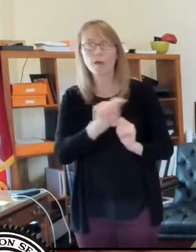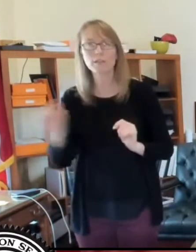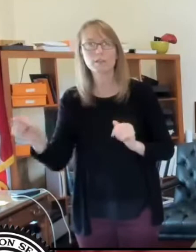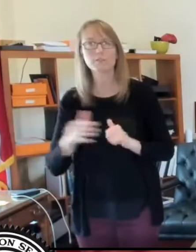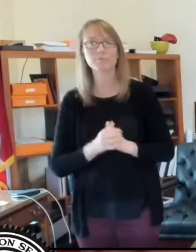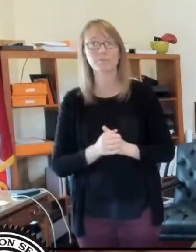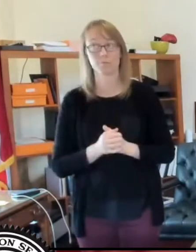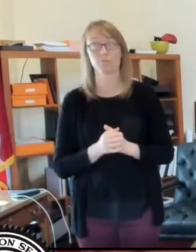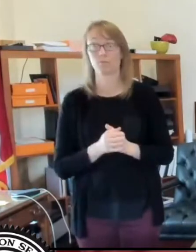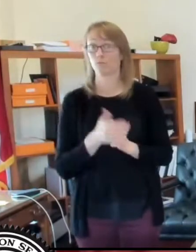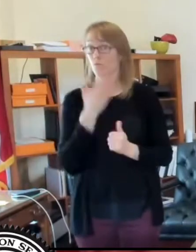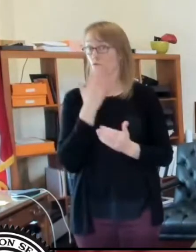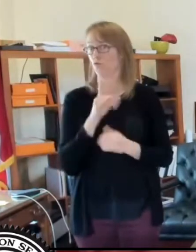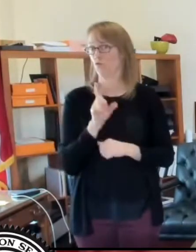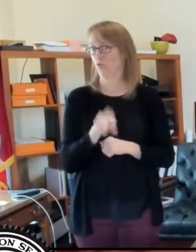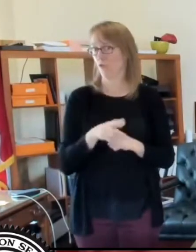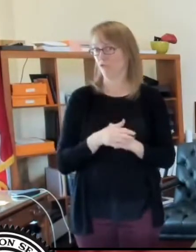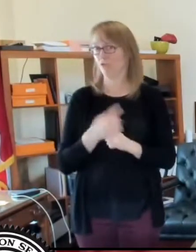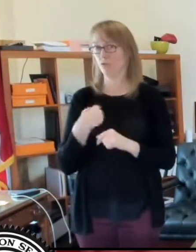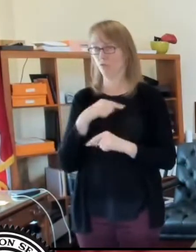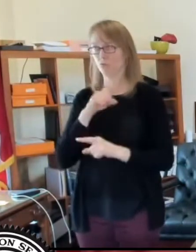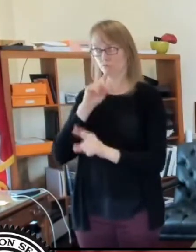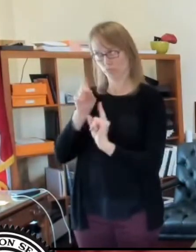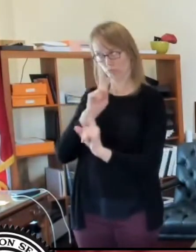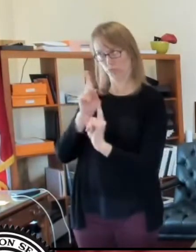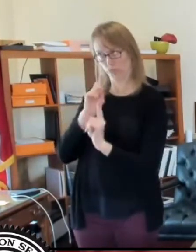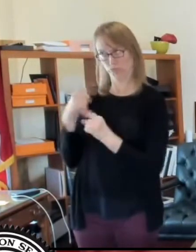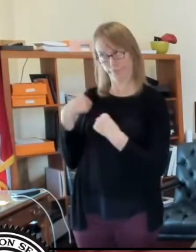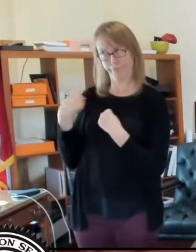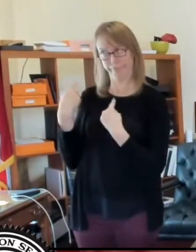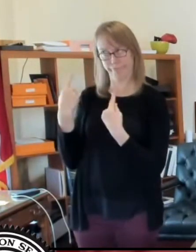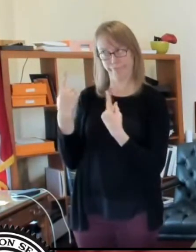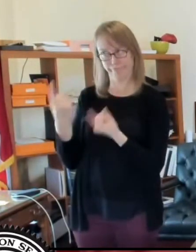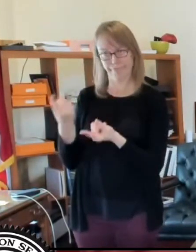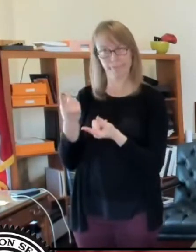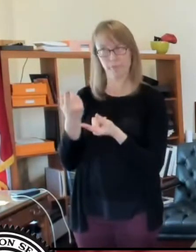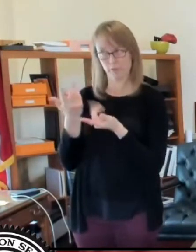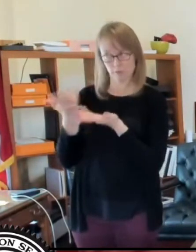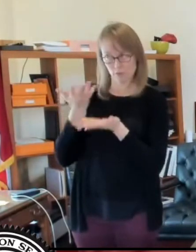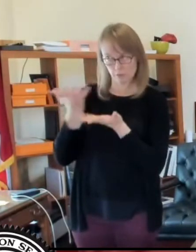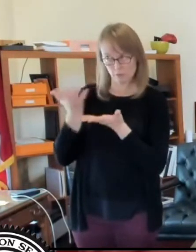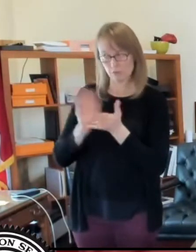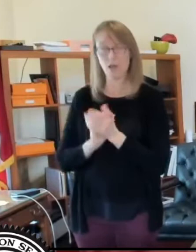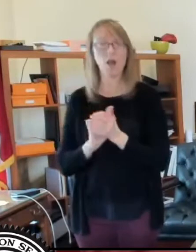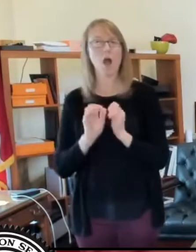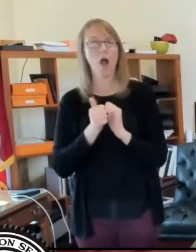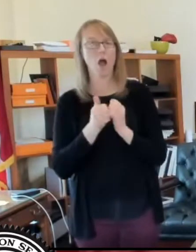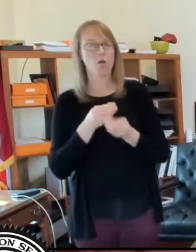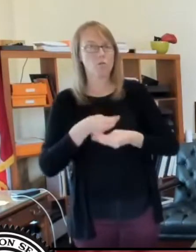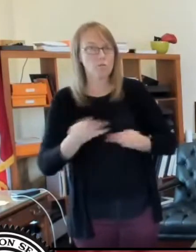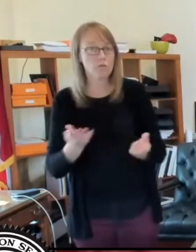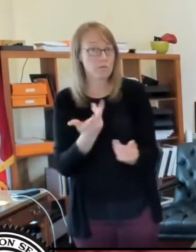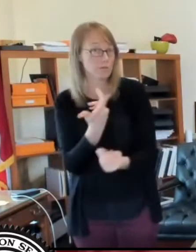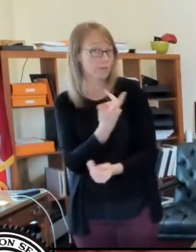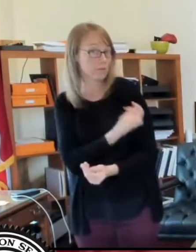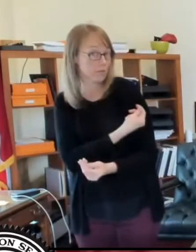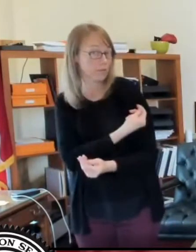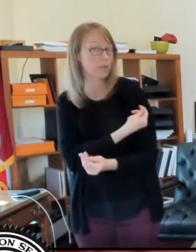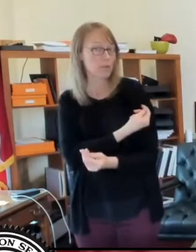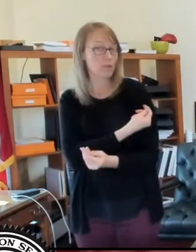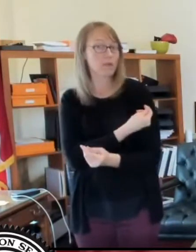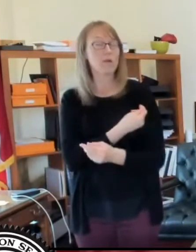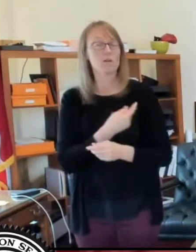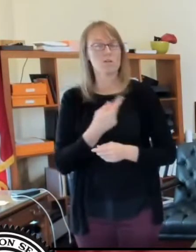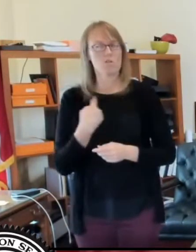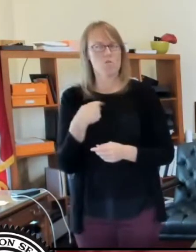this entire time. And of course, the distribution of the vaccine, I think everyone agrees that it will first